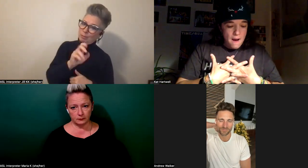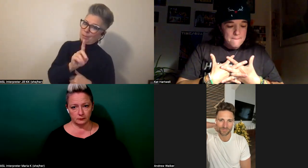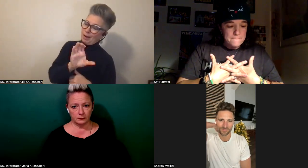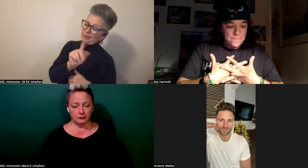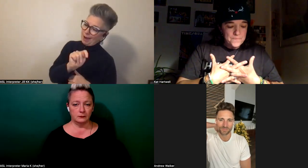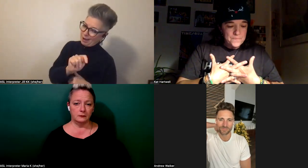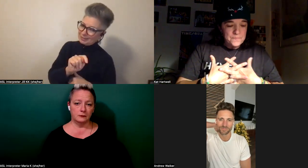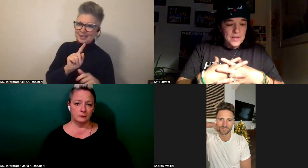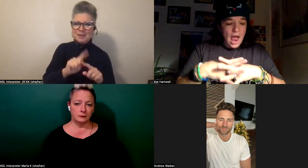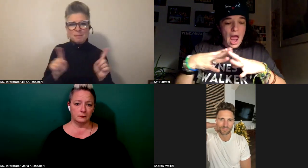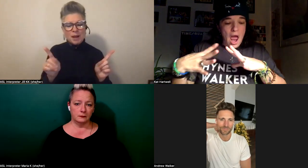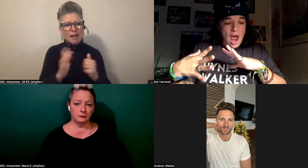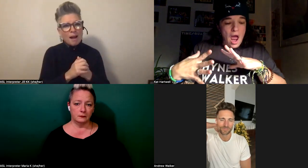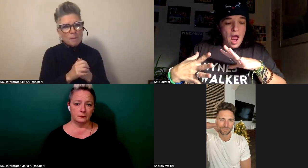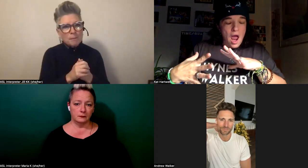But do